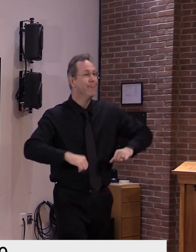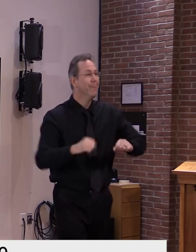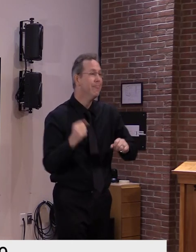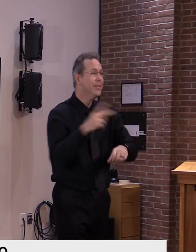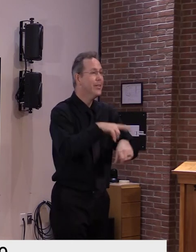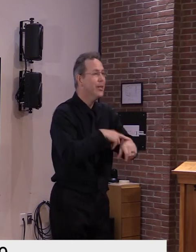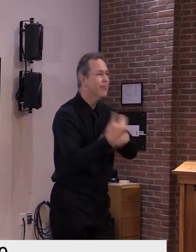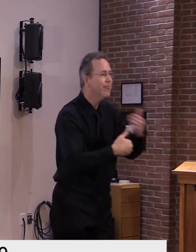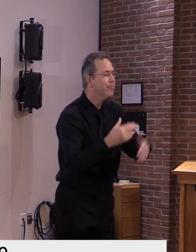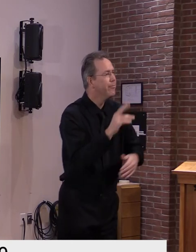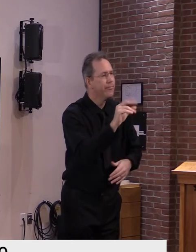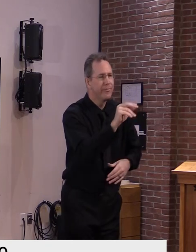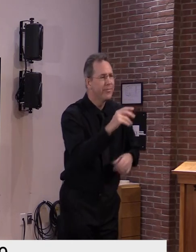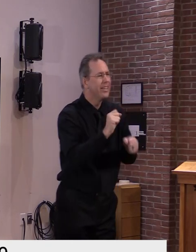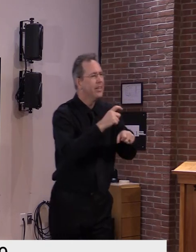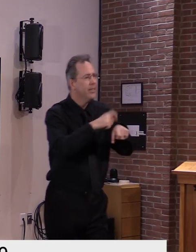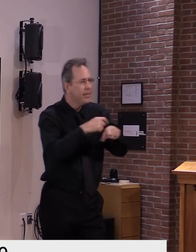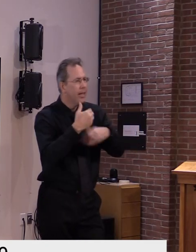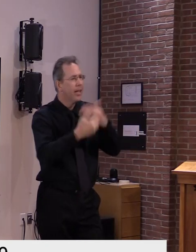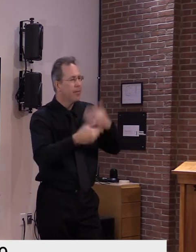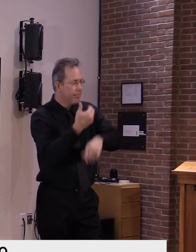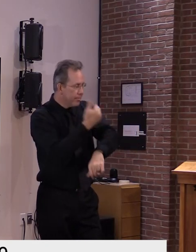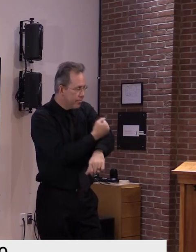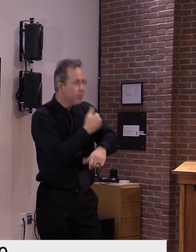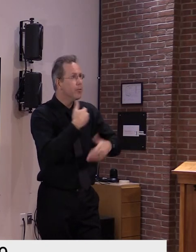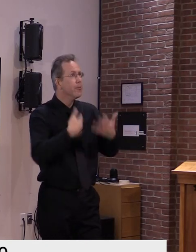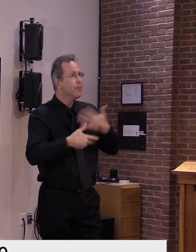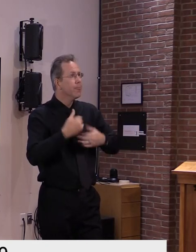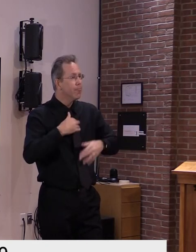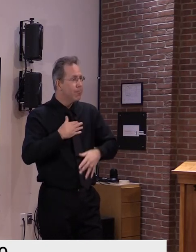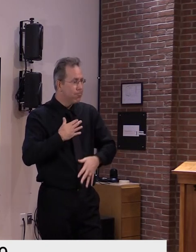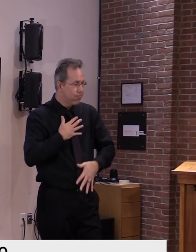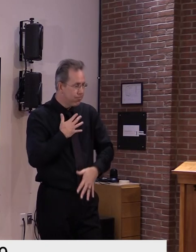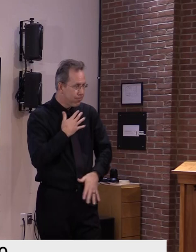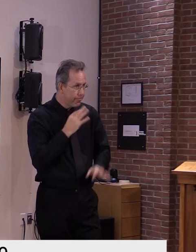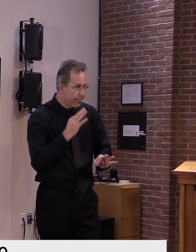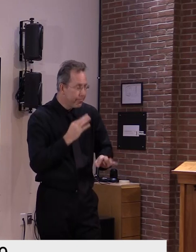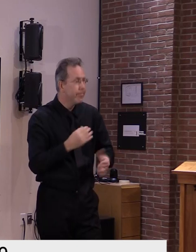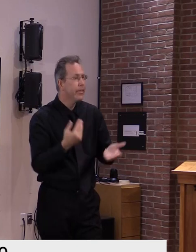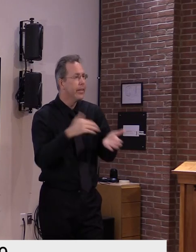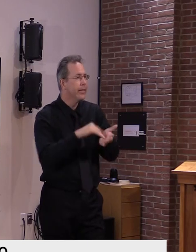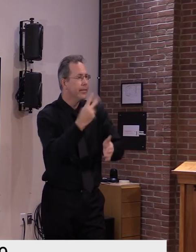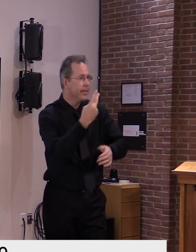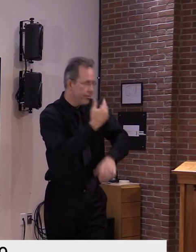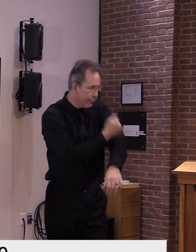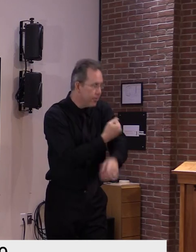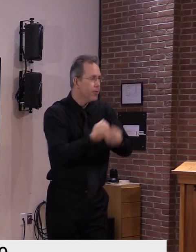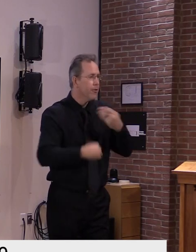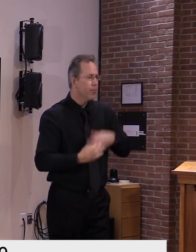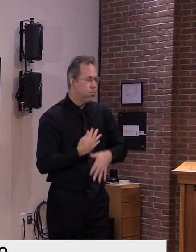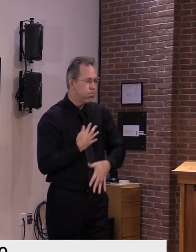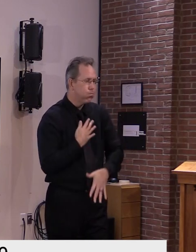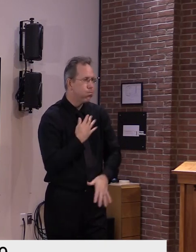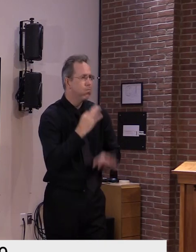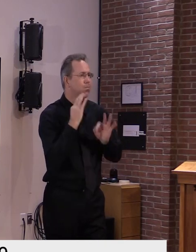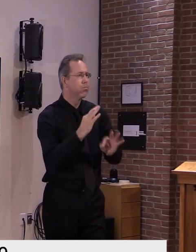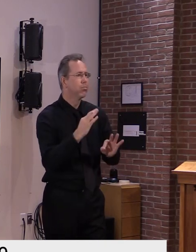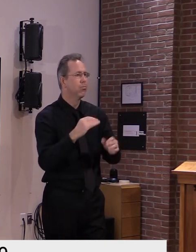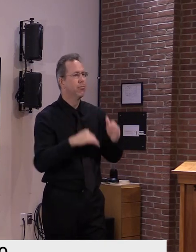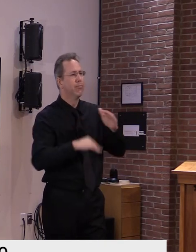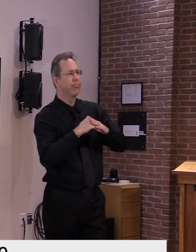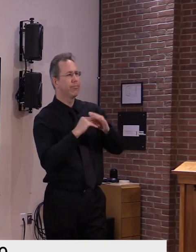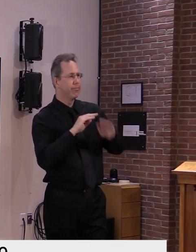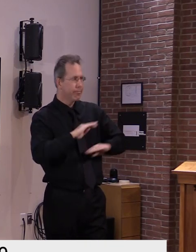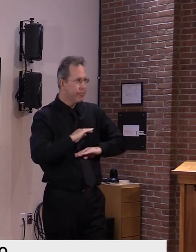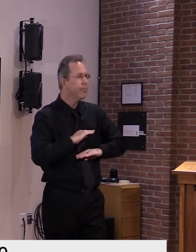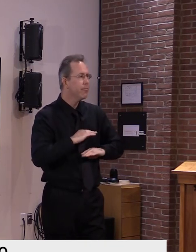people. And it's, again, potentially because of that ability to transmit the virus through the nasal secretions, you know, through